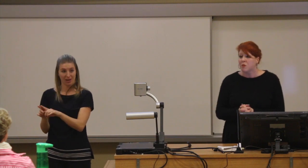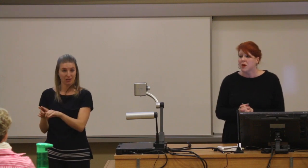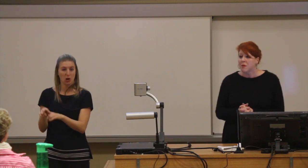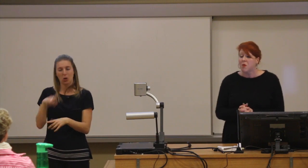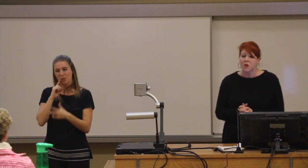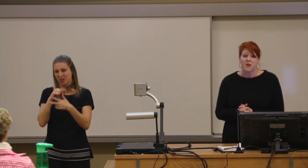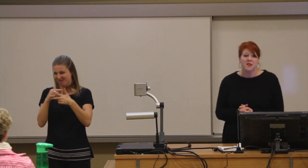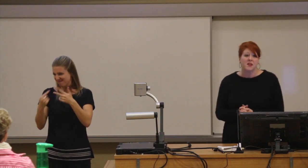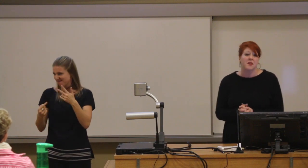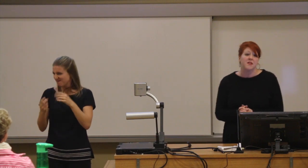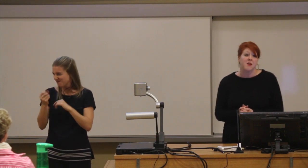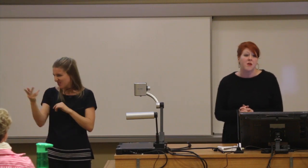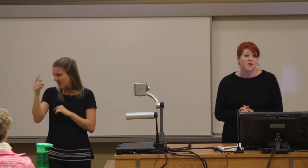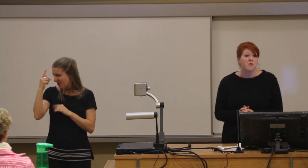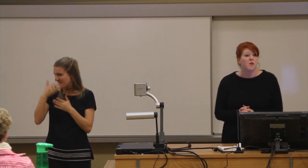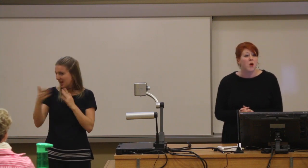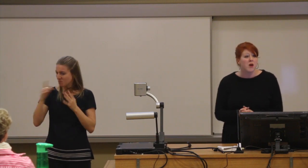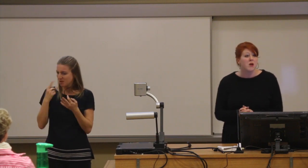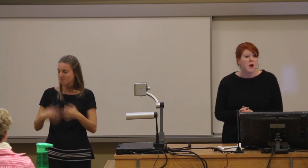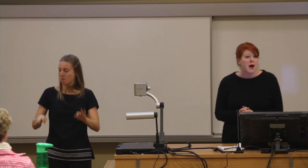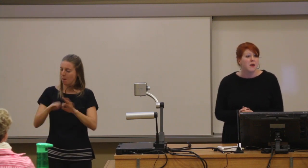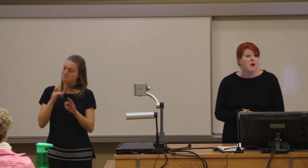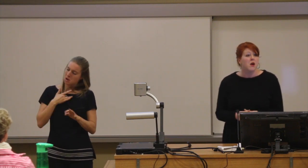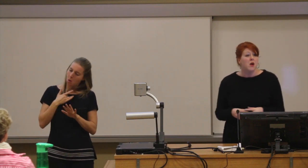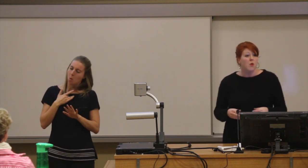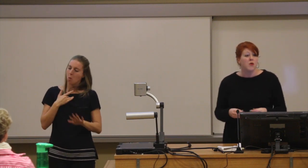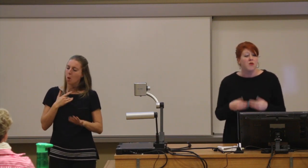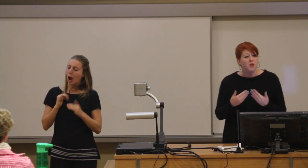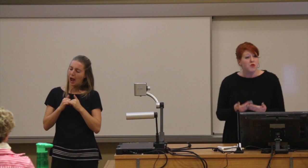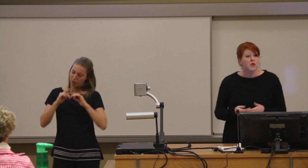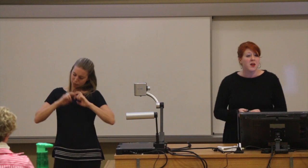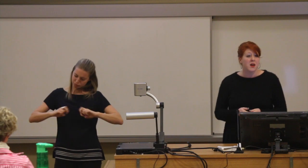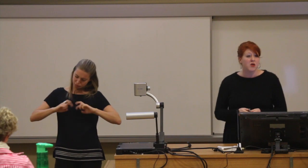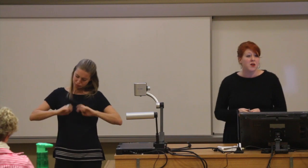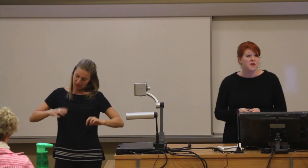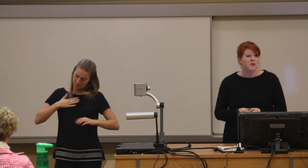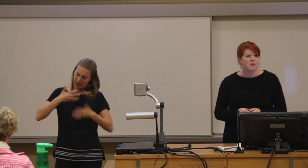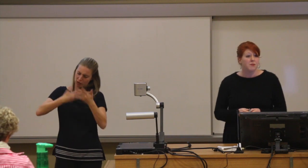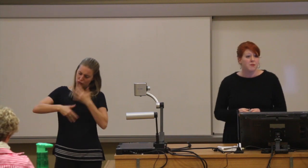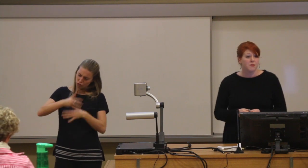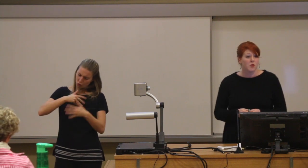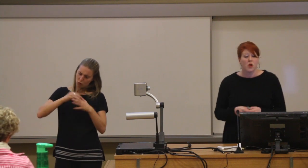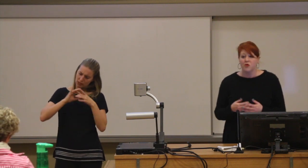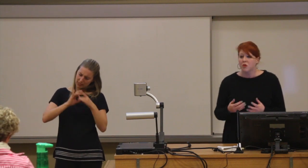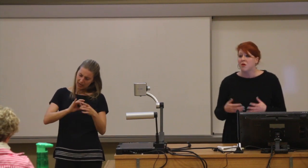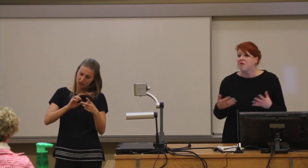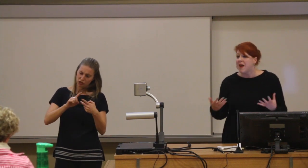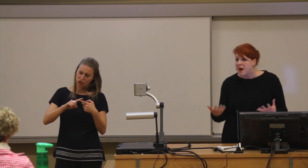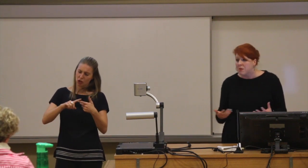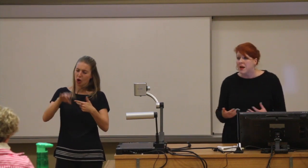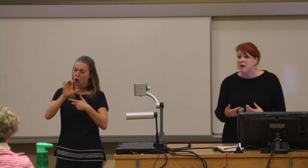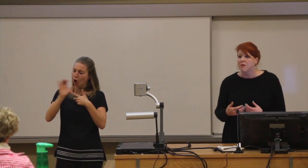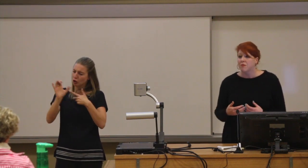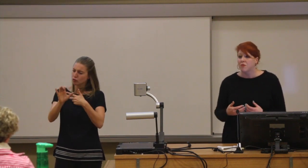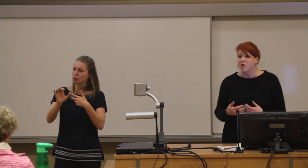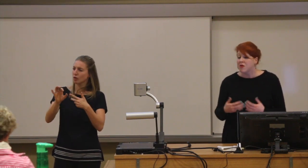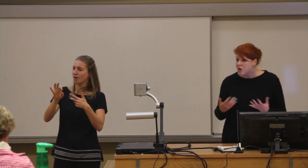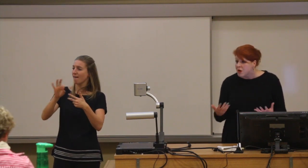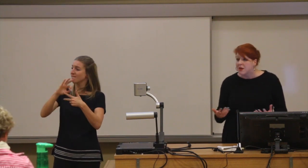are just some really important things to consider in terms of where are you at with your social connections, cultural,